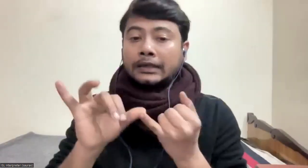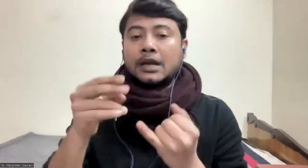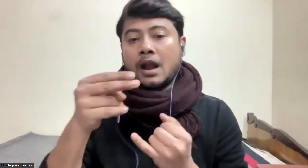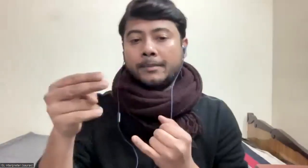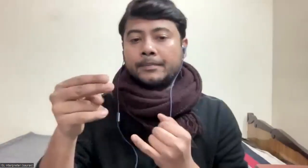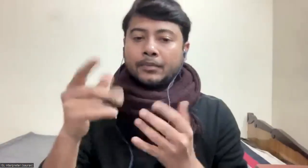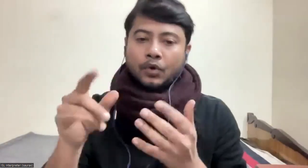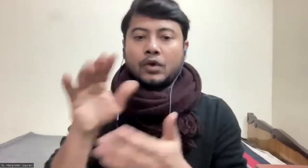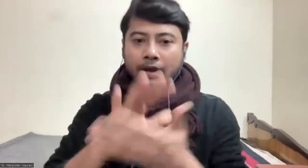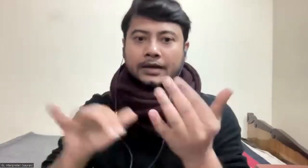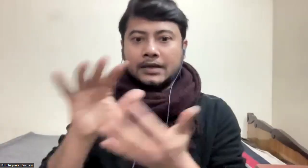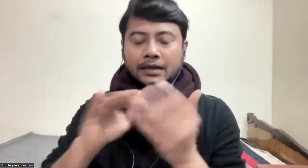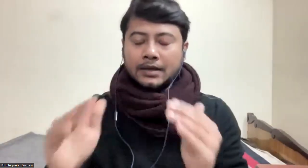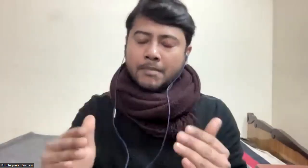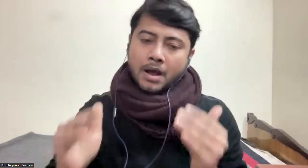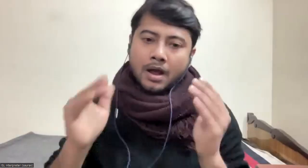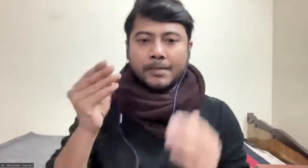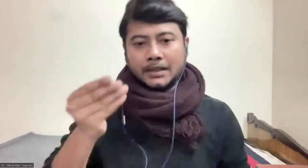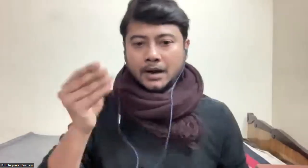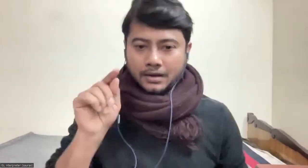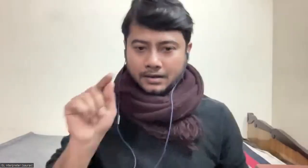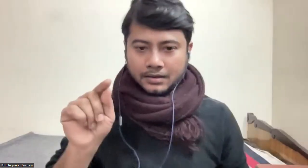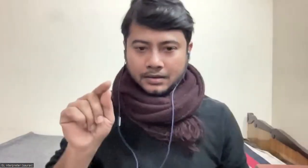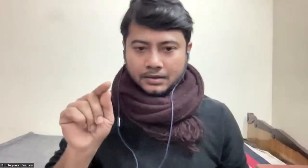Mantra, it is